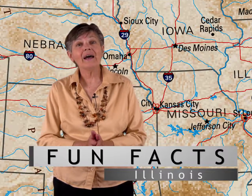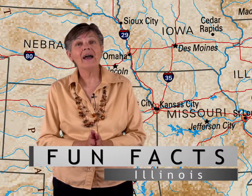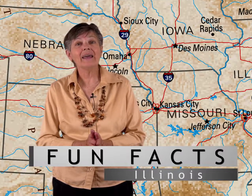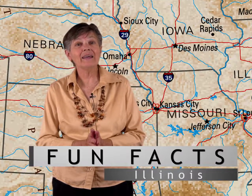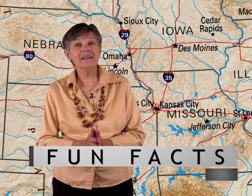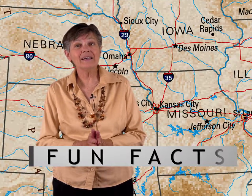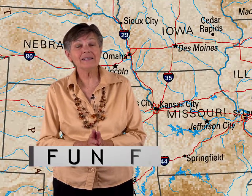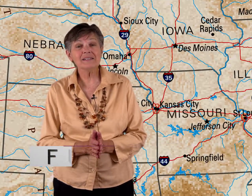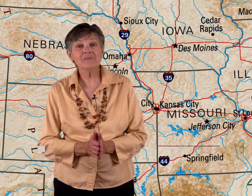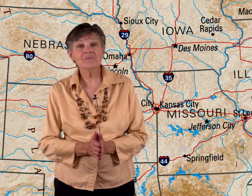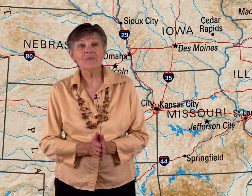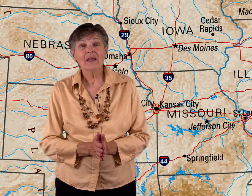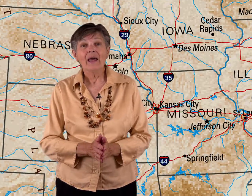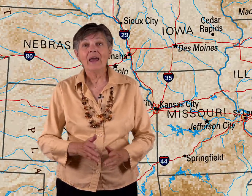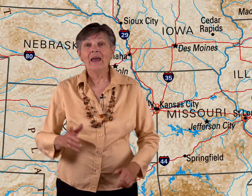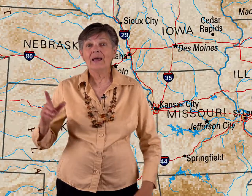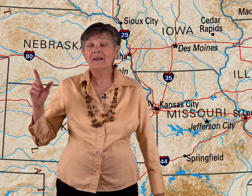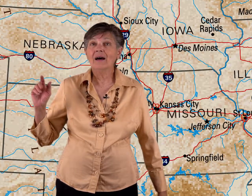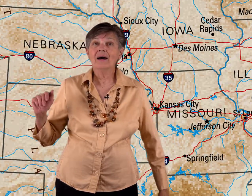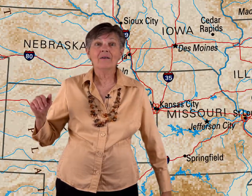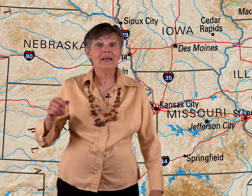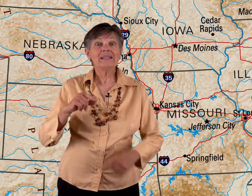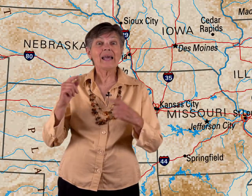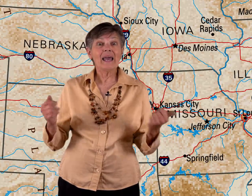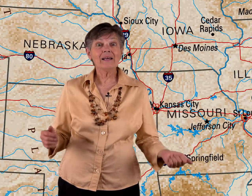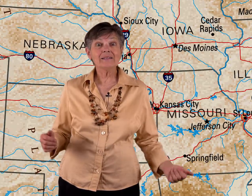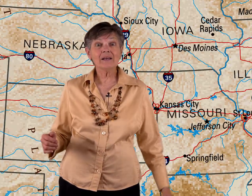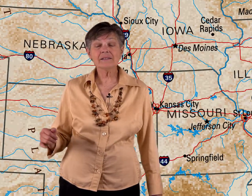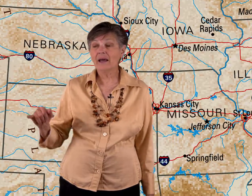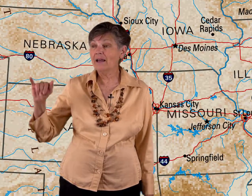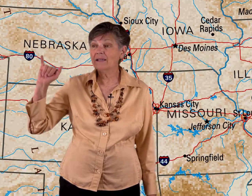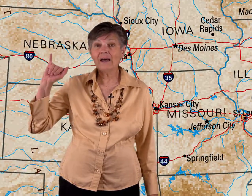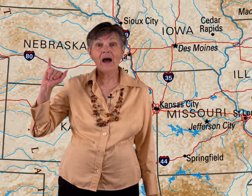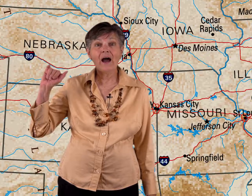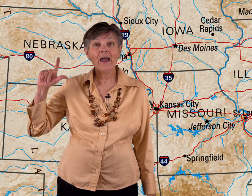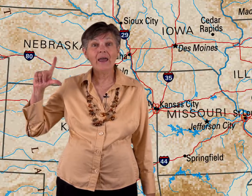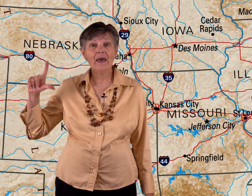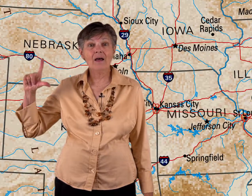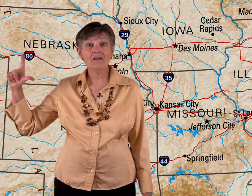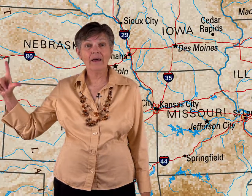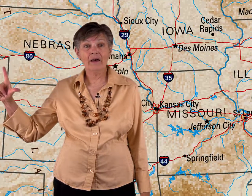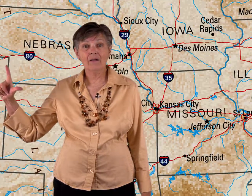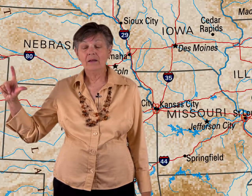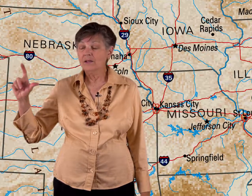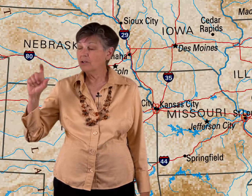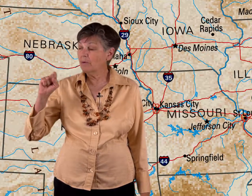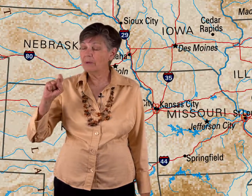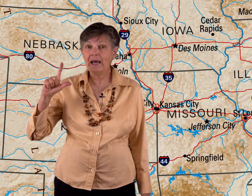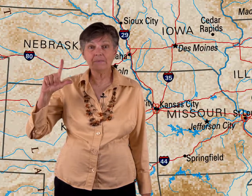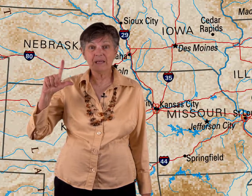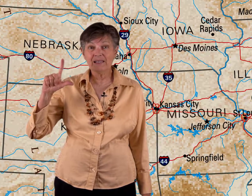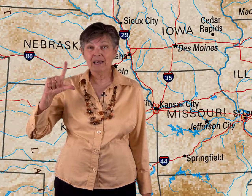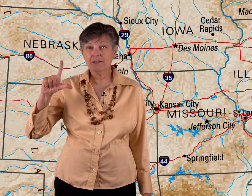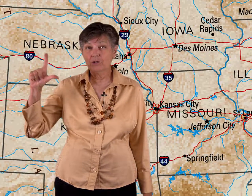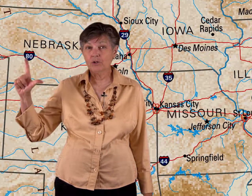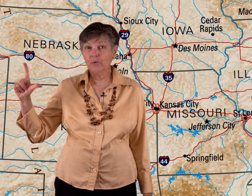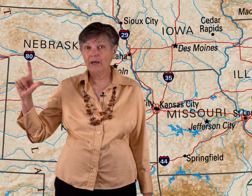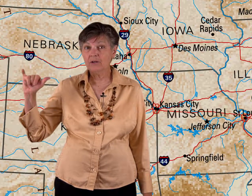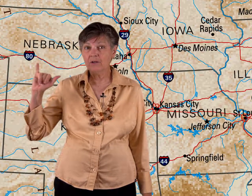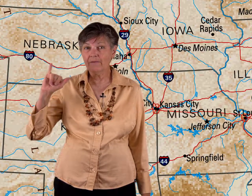Illinois Indians, and its ASL sign is ILL. So it has, because it has the two L's, you have to